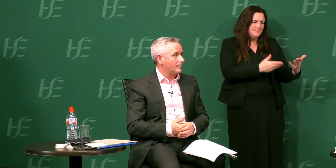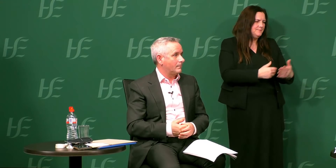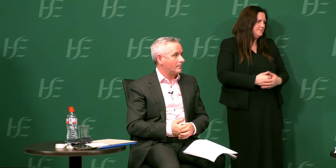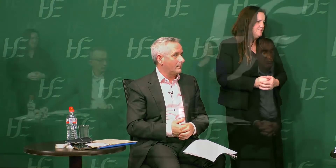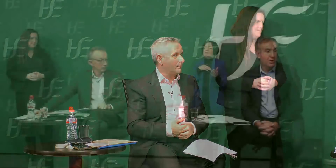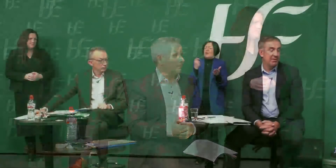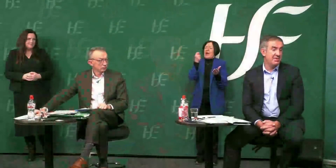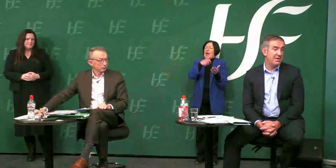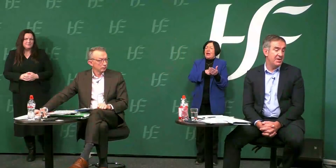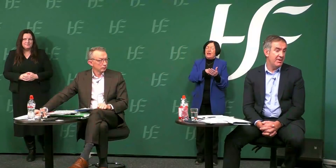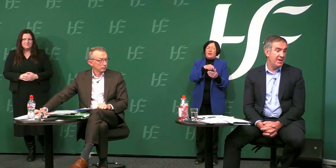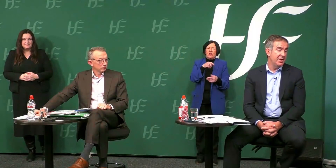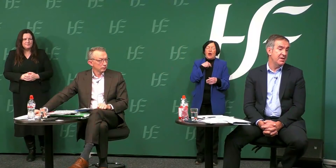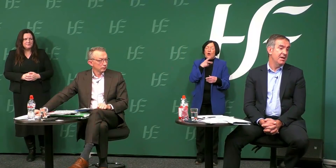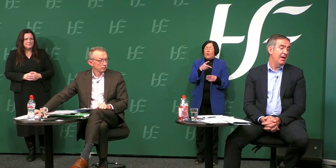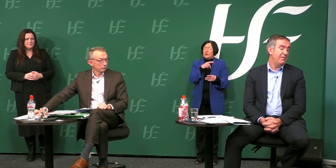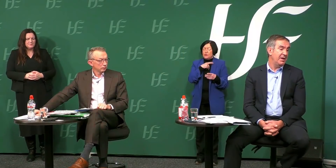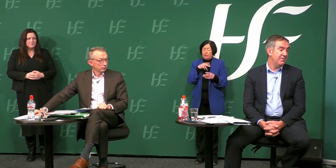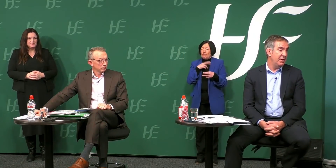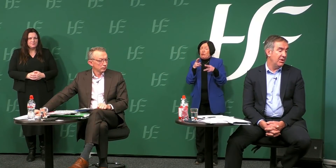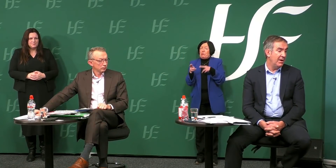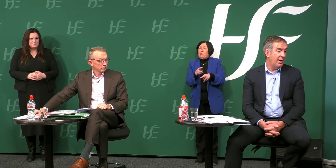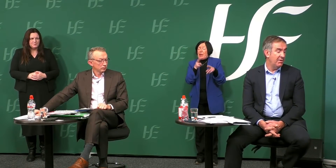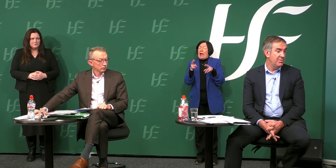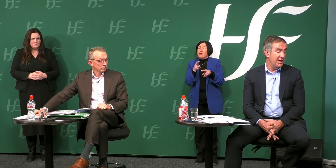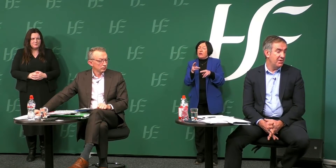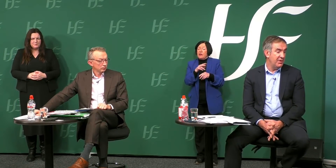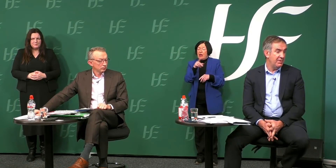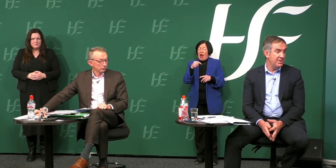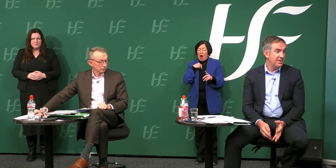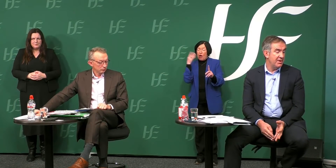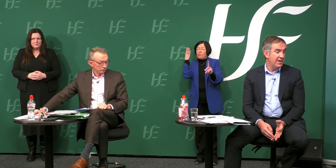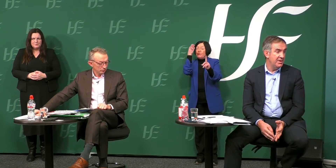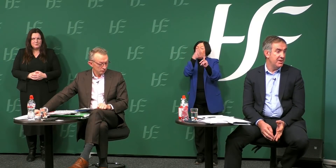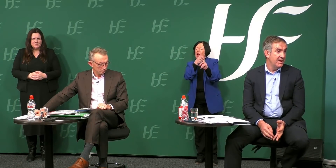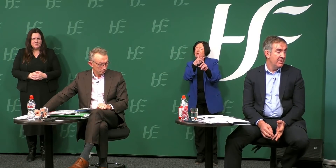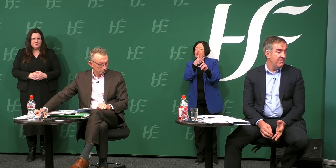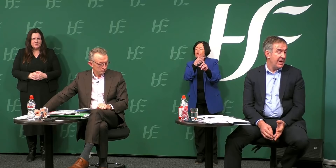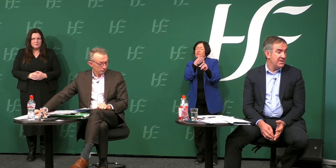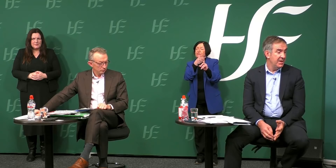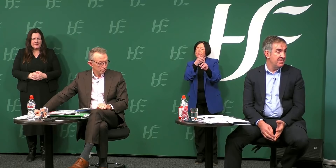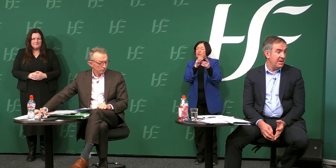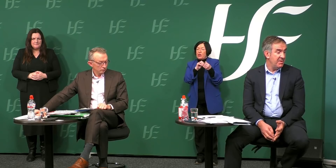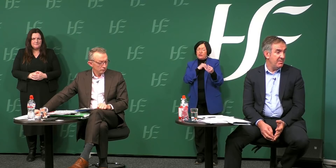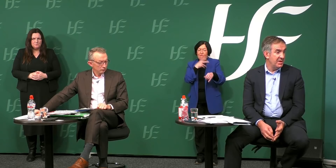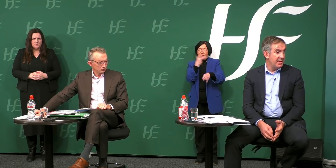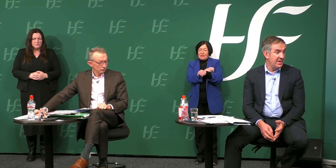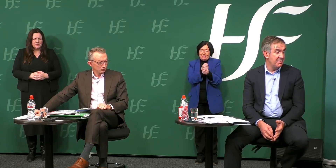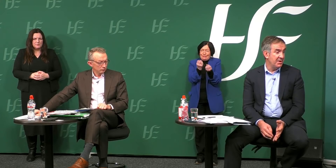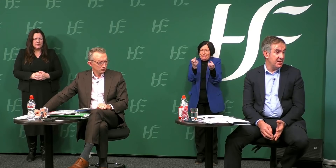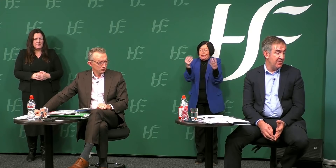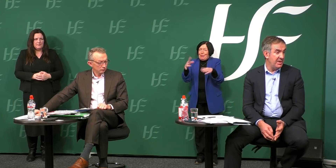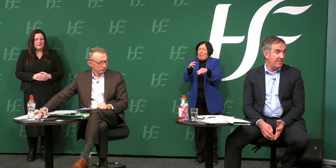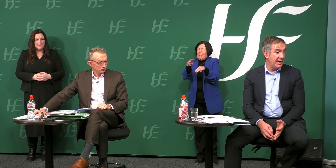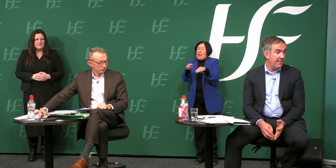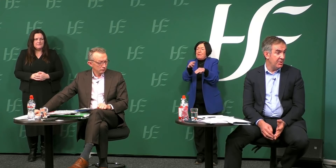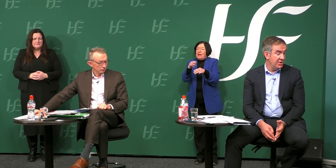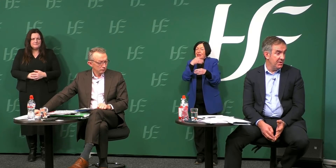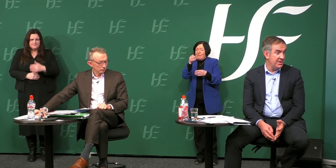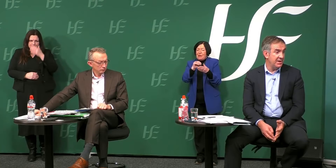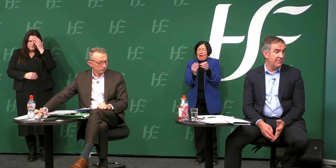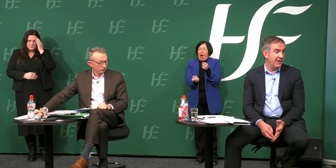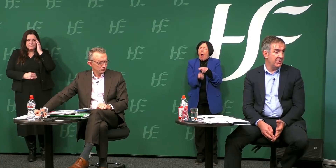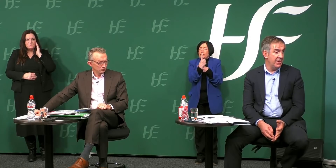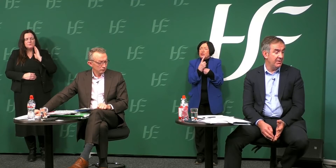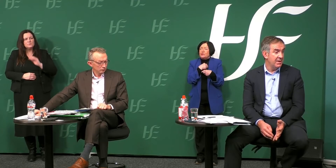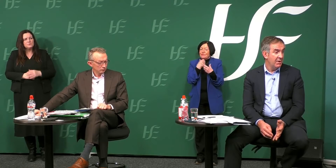what Paul said there, I mean, one, I want to reiterate that effectively, look, our objective here is to try and vaccinate as many people as possible and to give people that